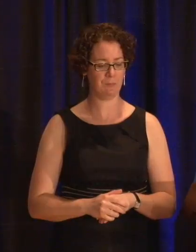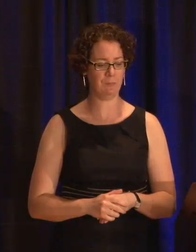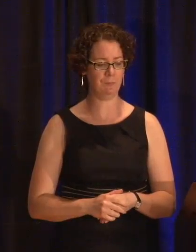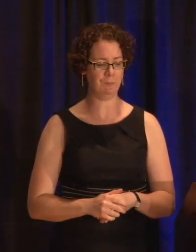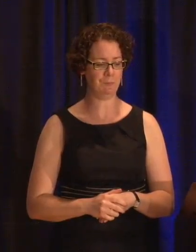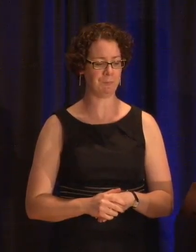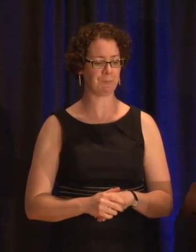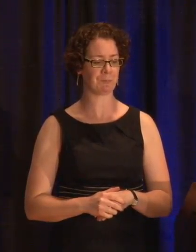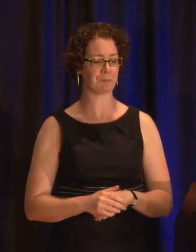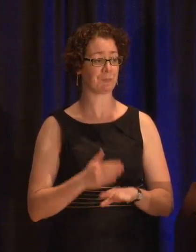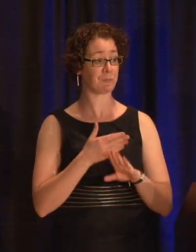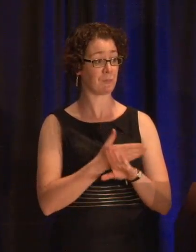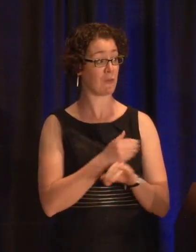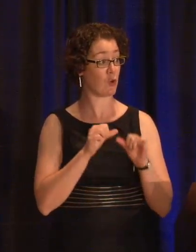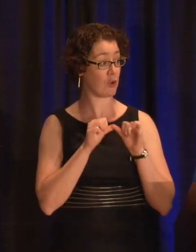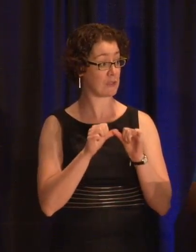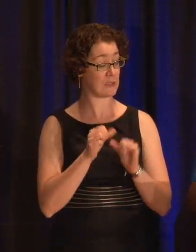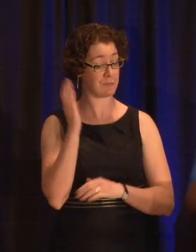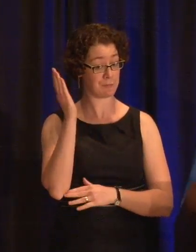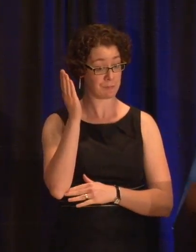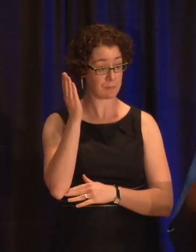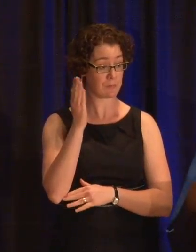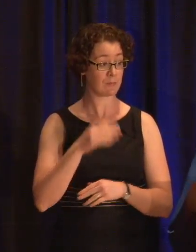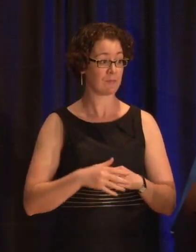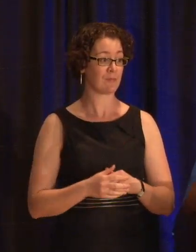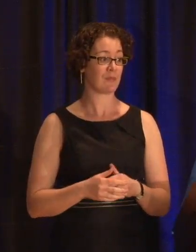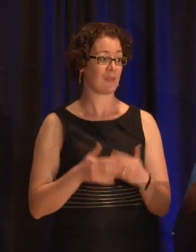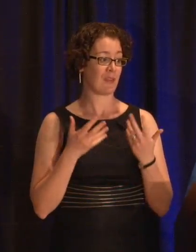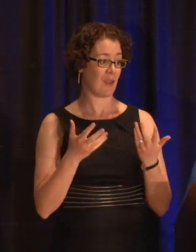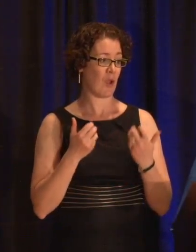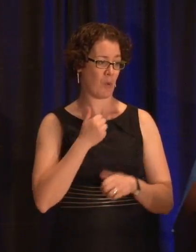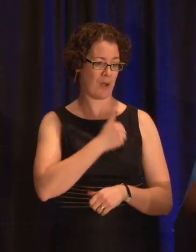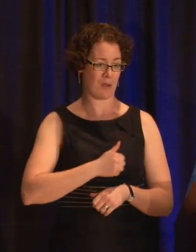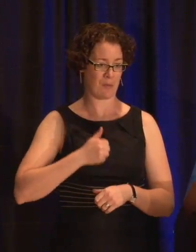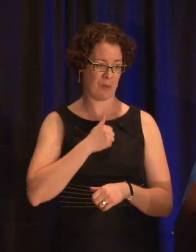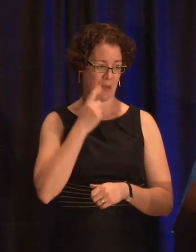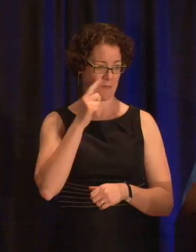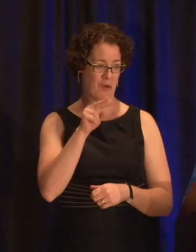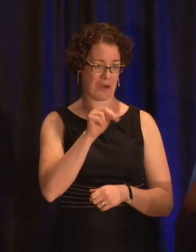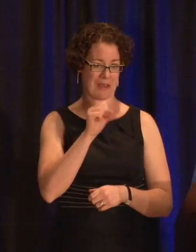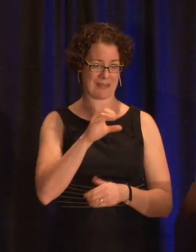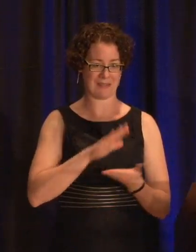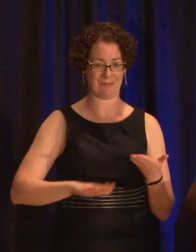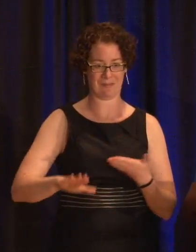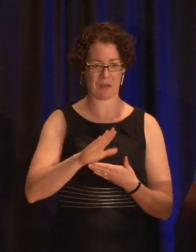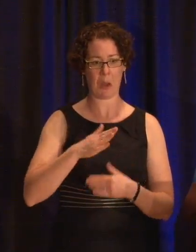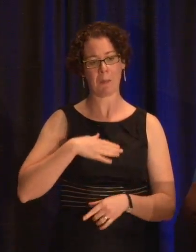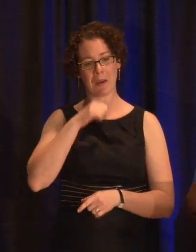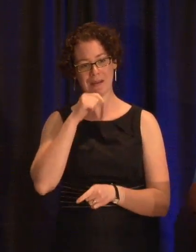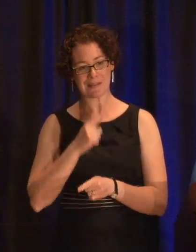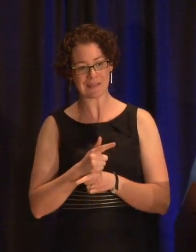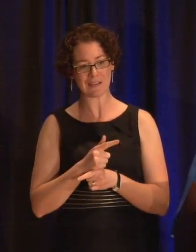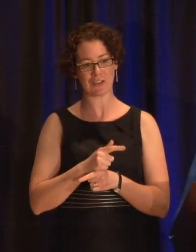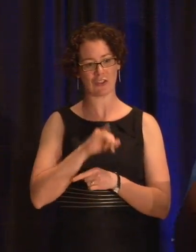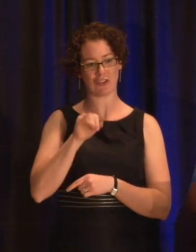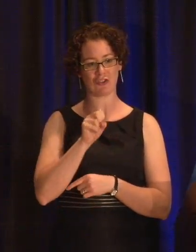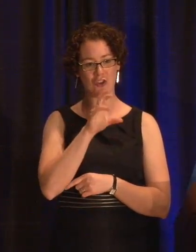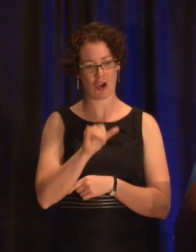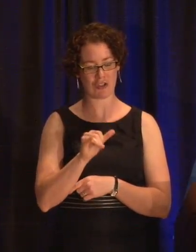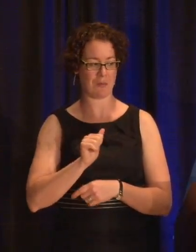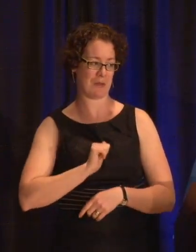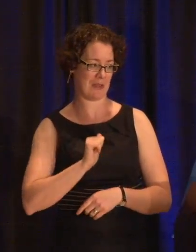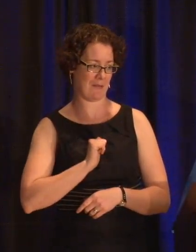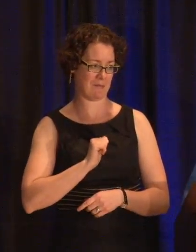Before I continue, I would like to apologize to the campus population on behalf of my sisters, Joshi, and